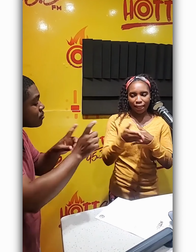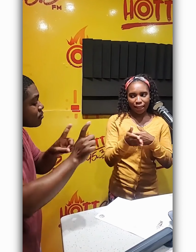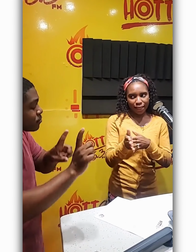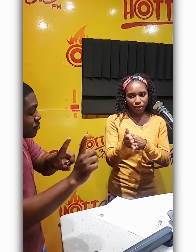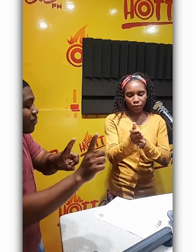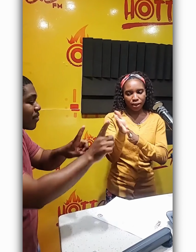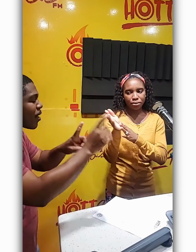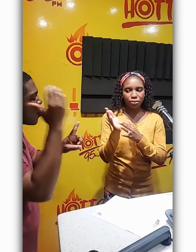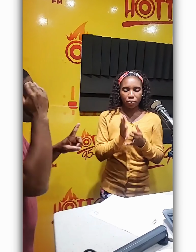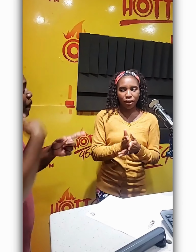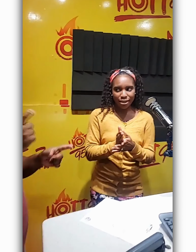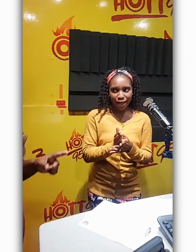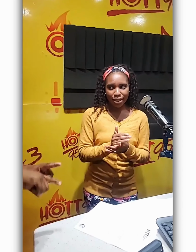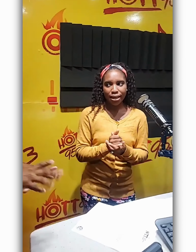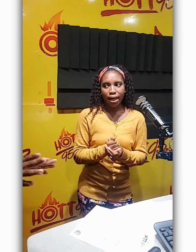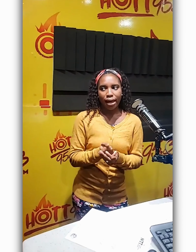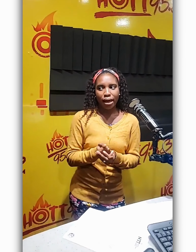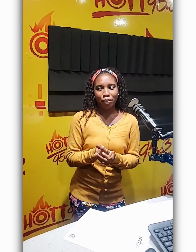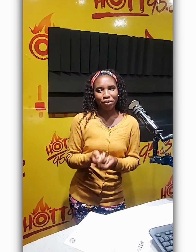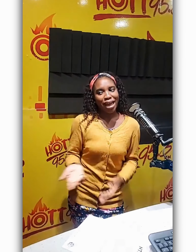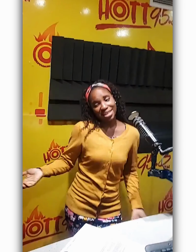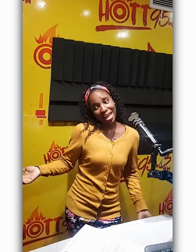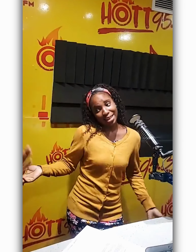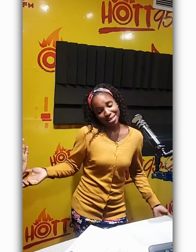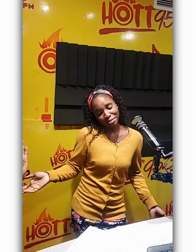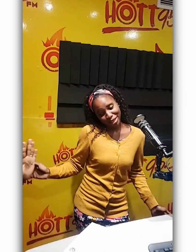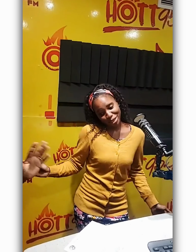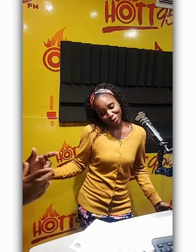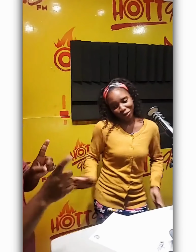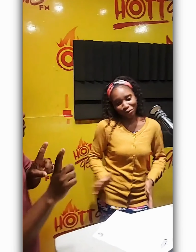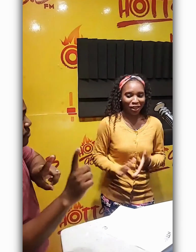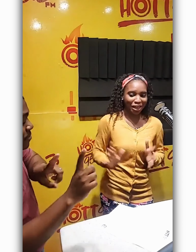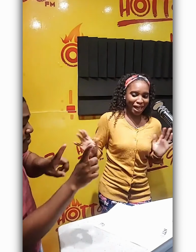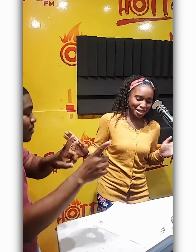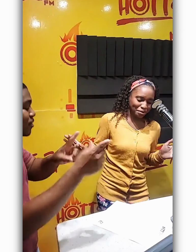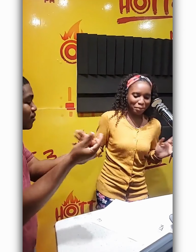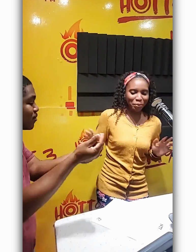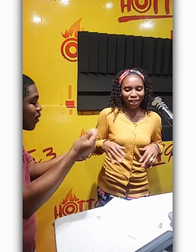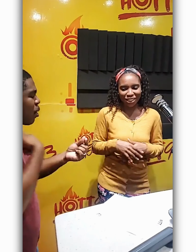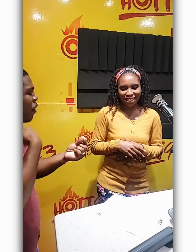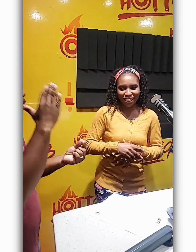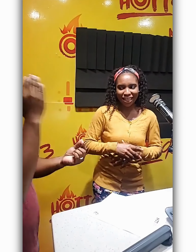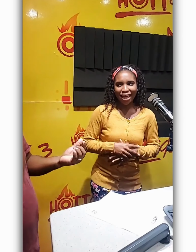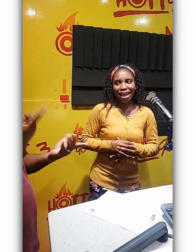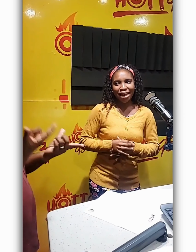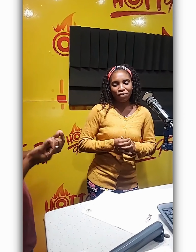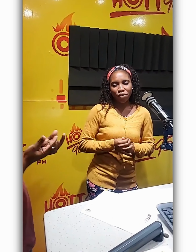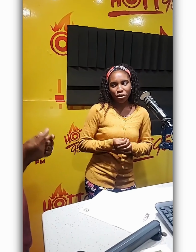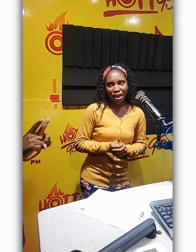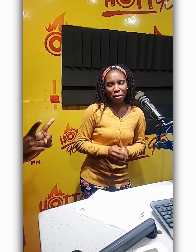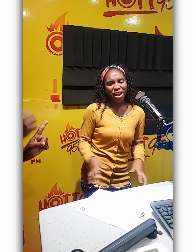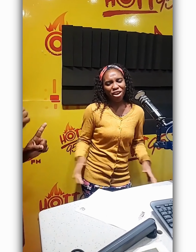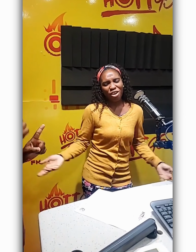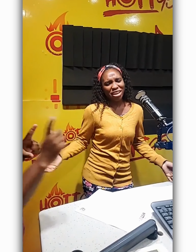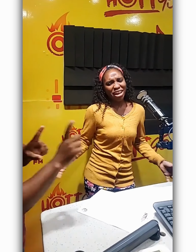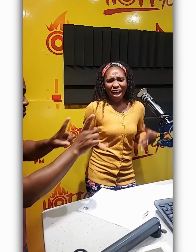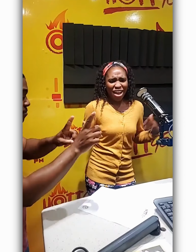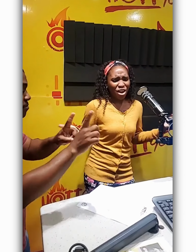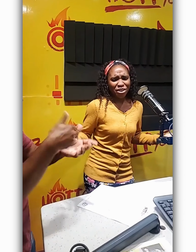lead the way through I love the that. process. Yes, please. I had to accept it, so I accepted it patiently. Yeah. And I followed them. What about I them? already knew